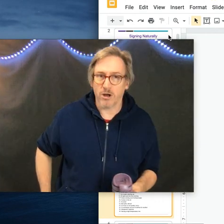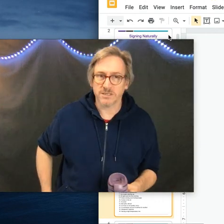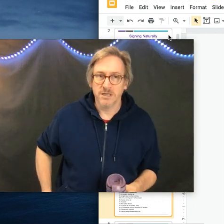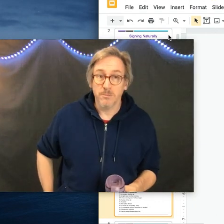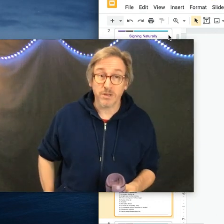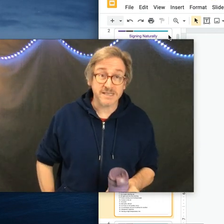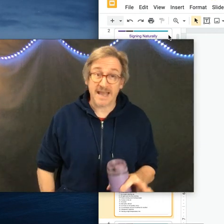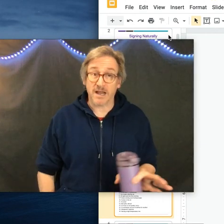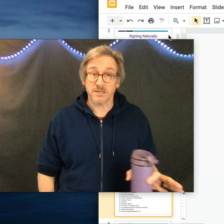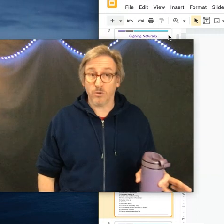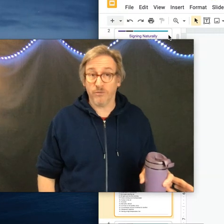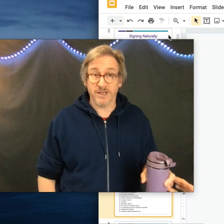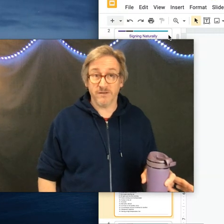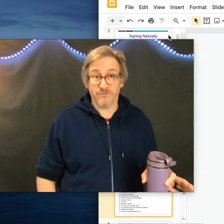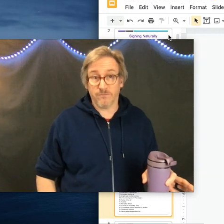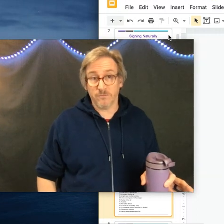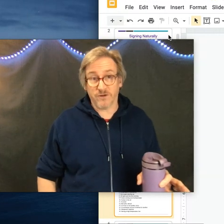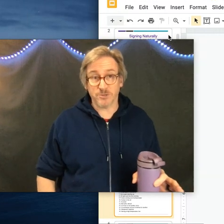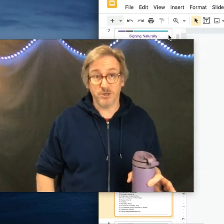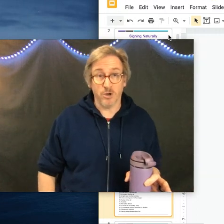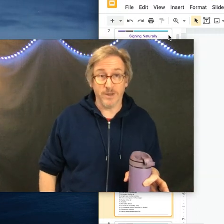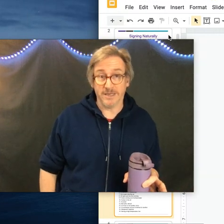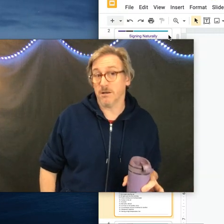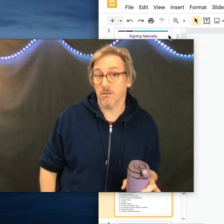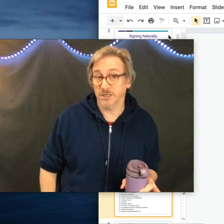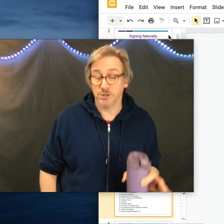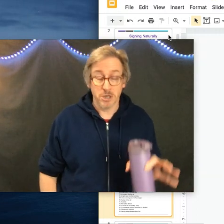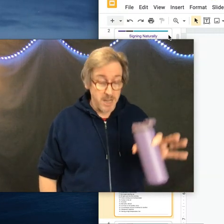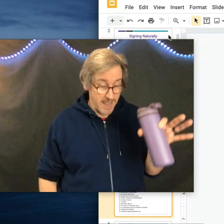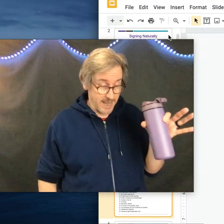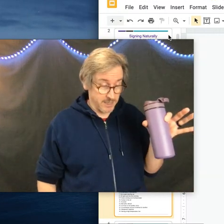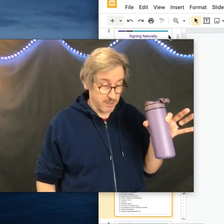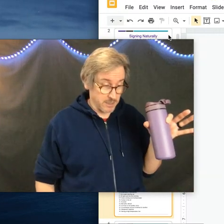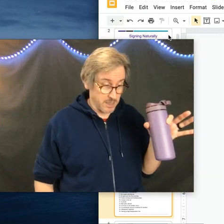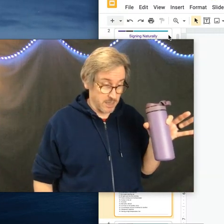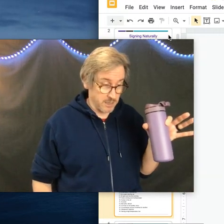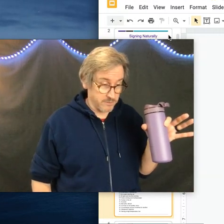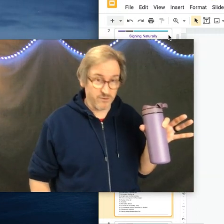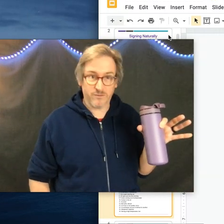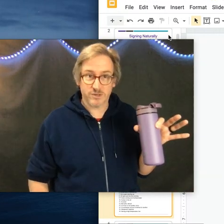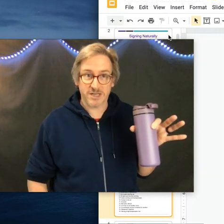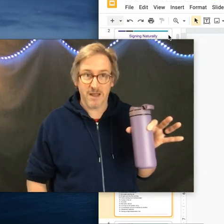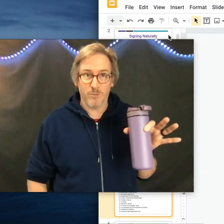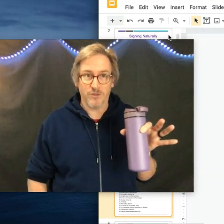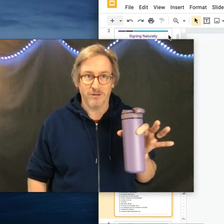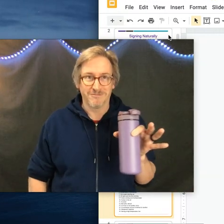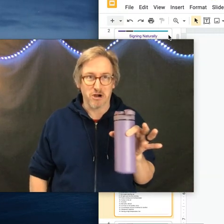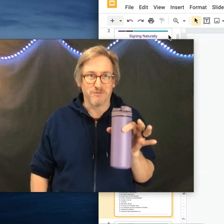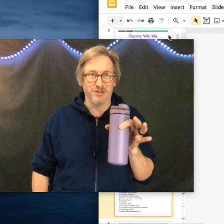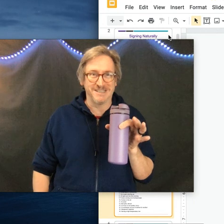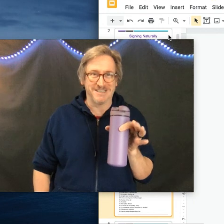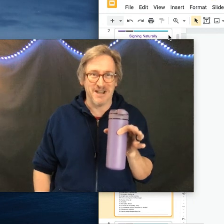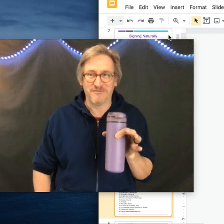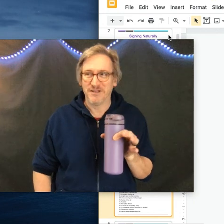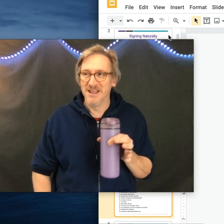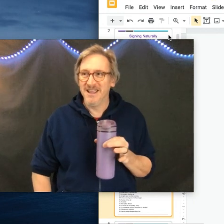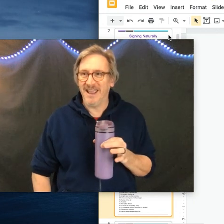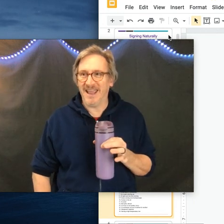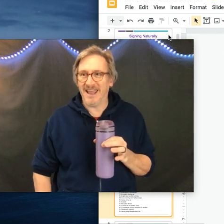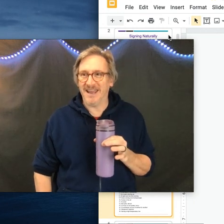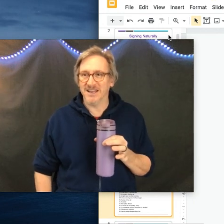very fraught. Plus, add on to the whole thing of freshmen going into college and for the first time with a car full of